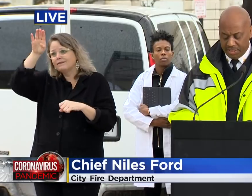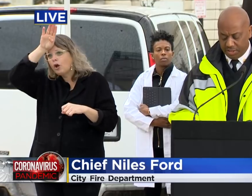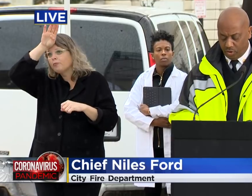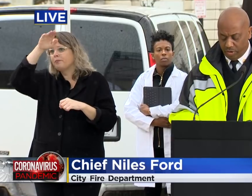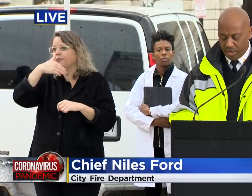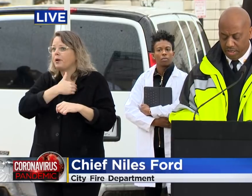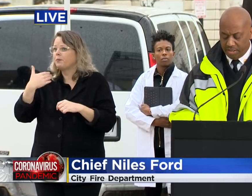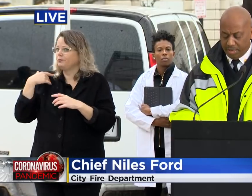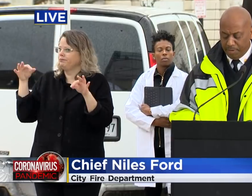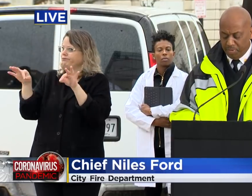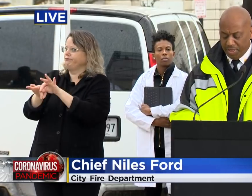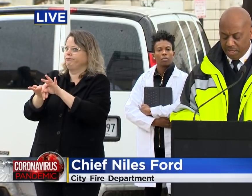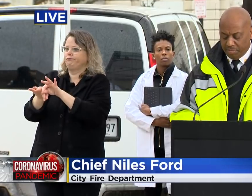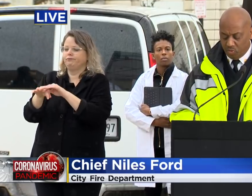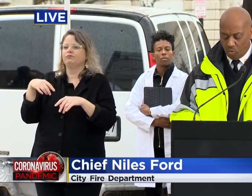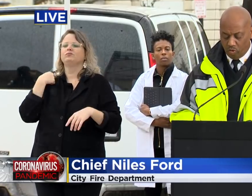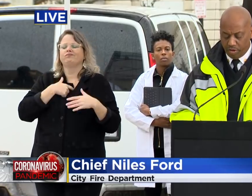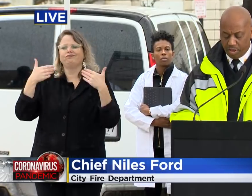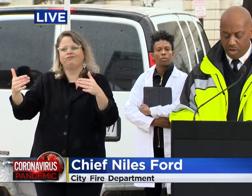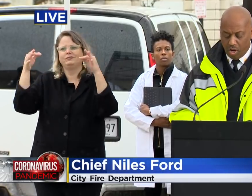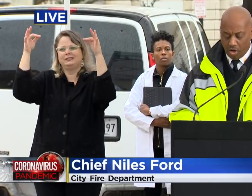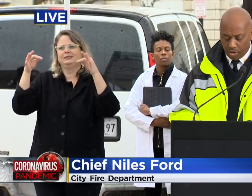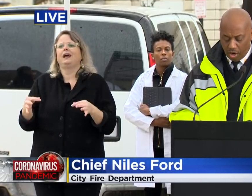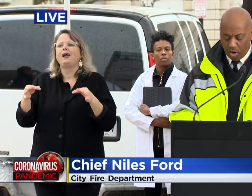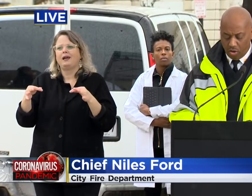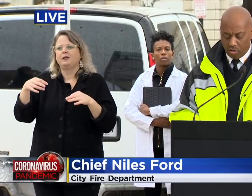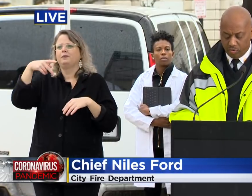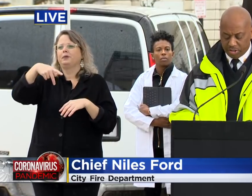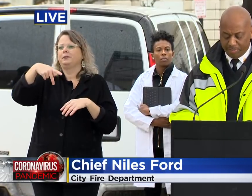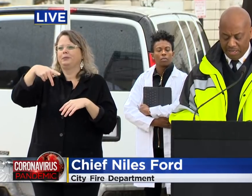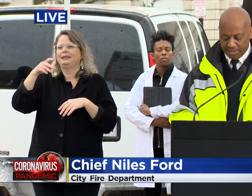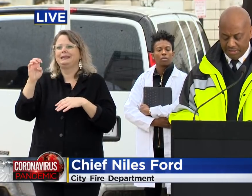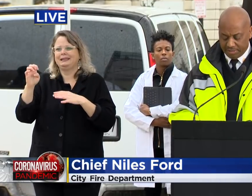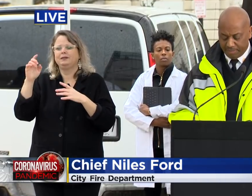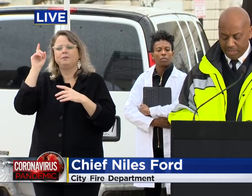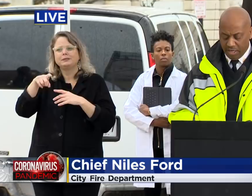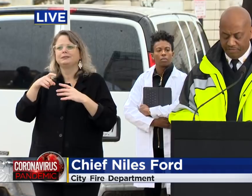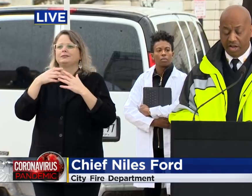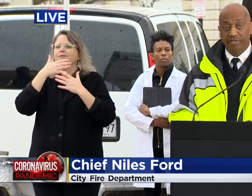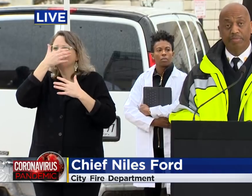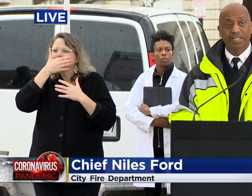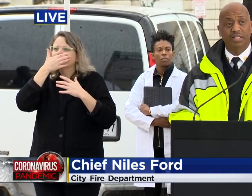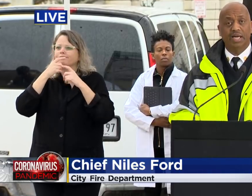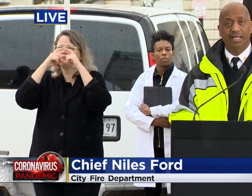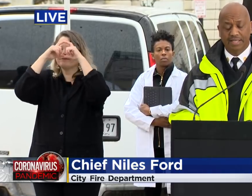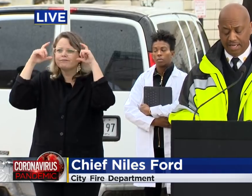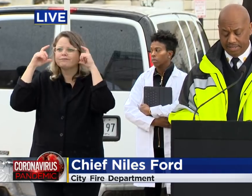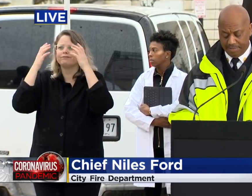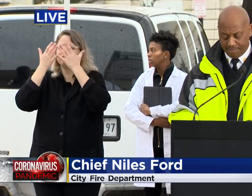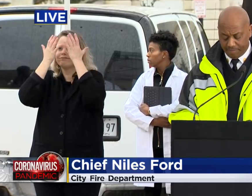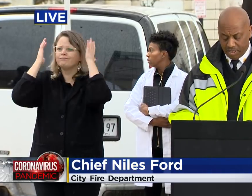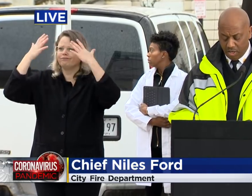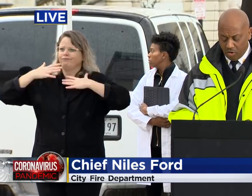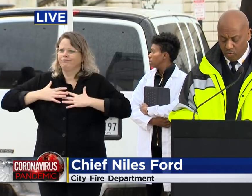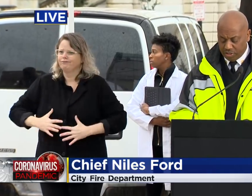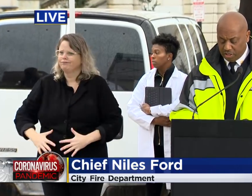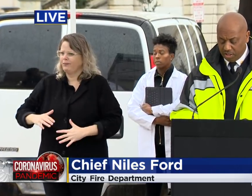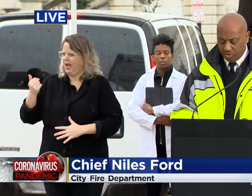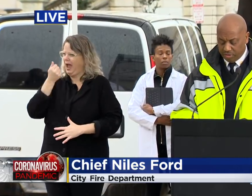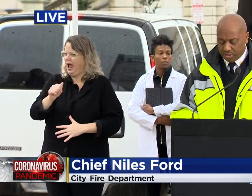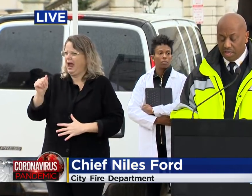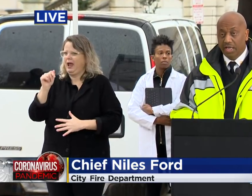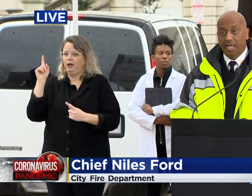it mandatory that PPE be worn on all responses involving patient contact,